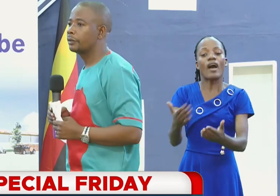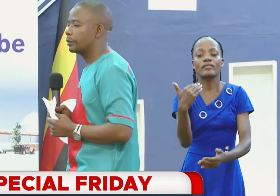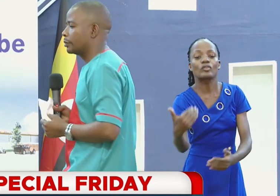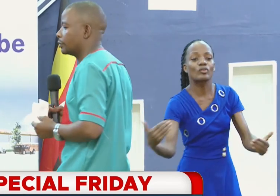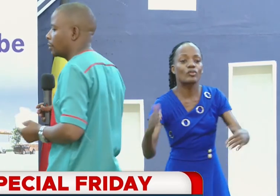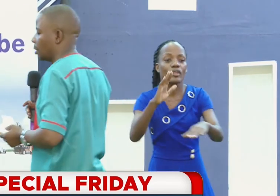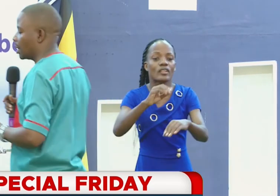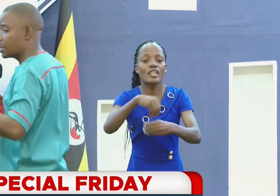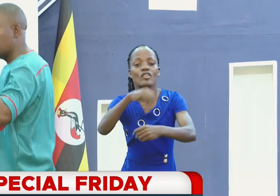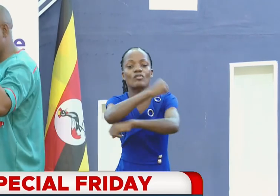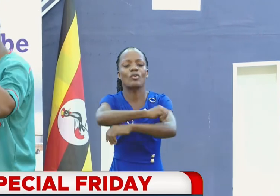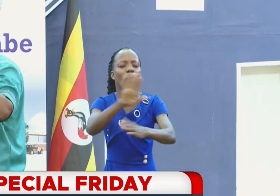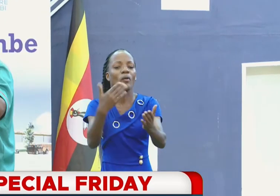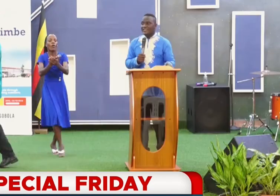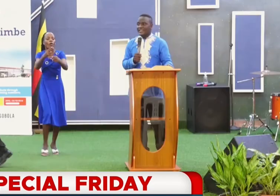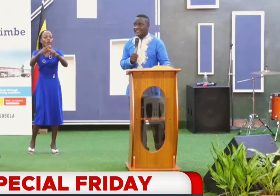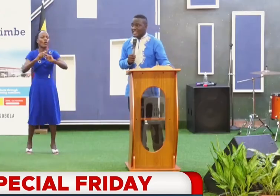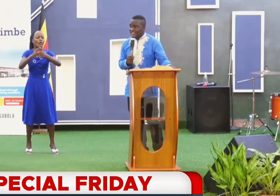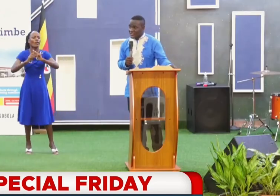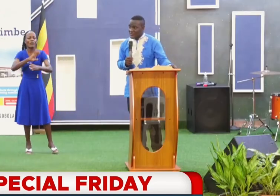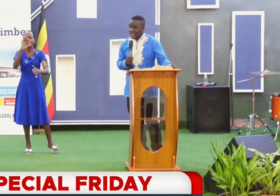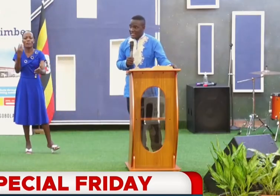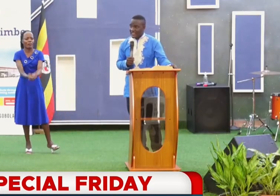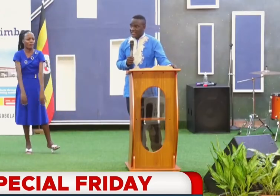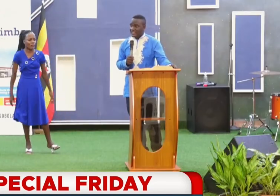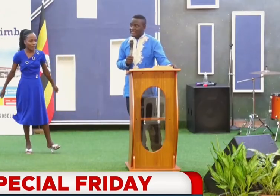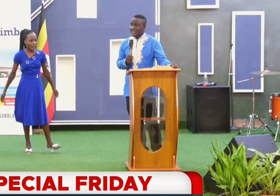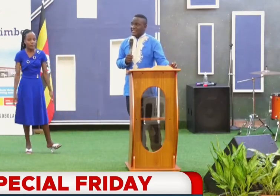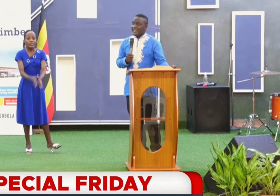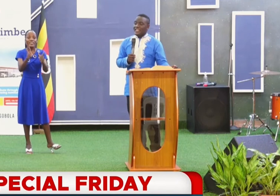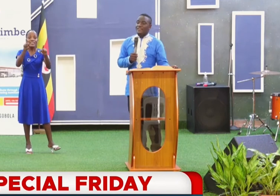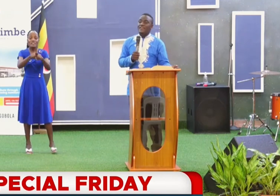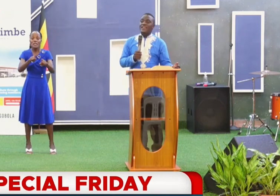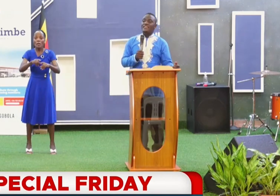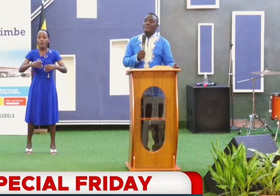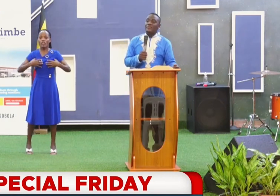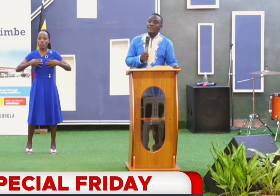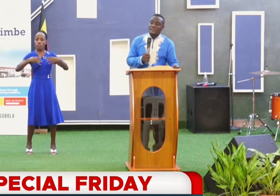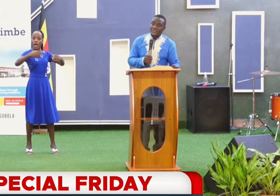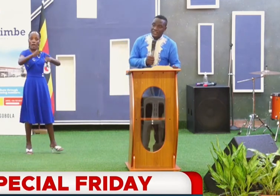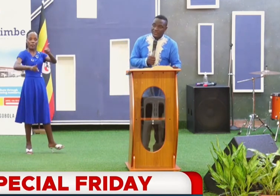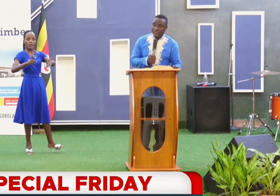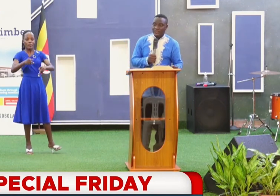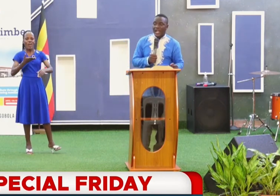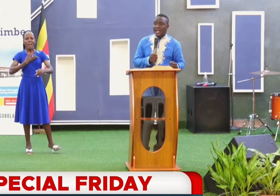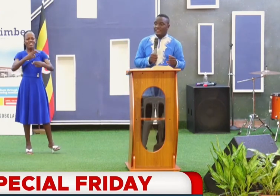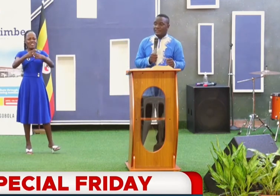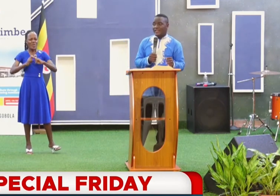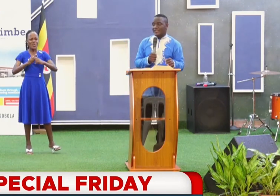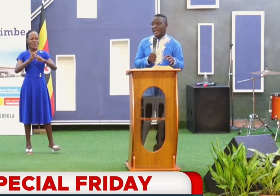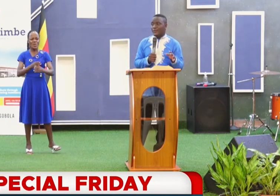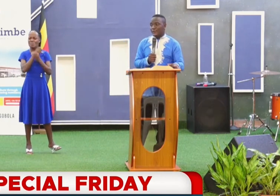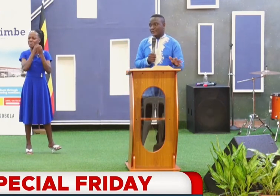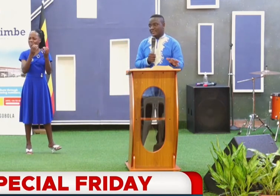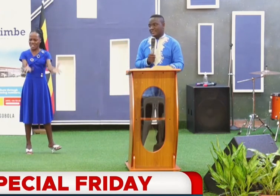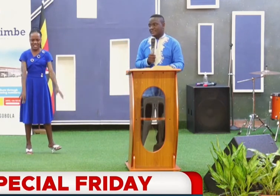school but on loan. Ladies and gentlemen, even the wealthy are